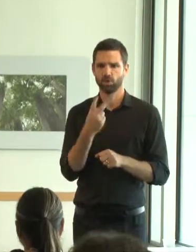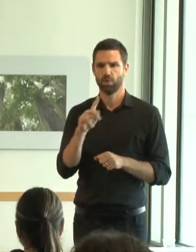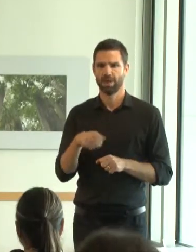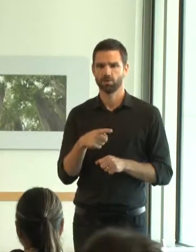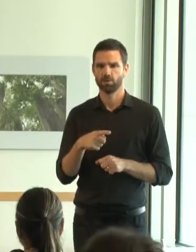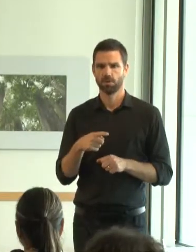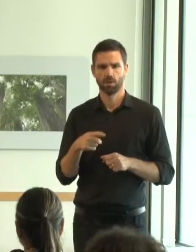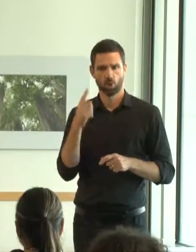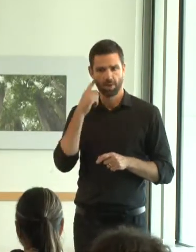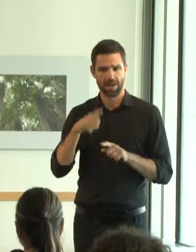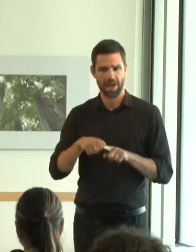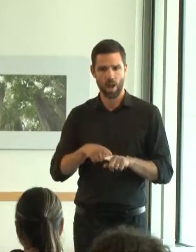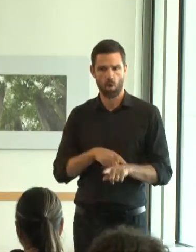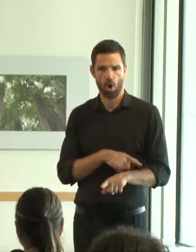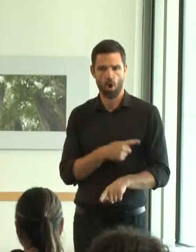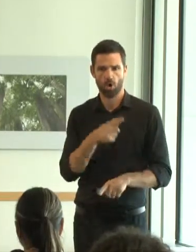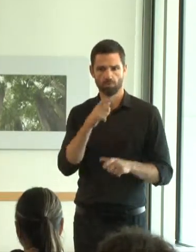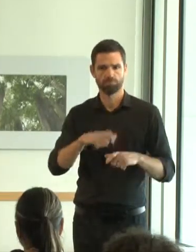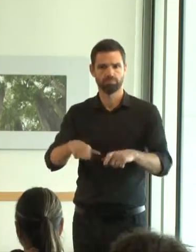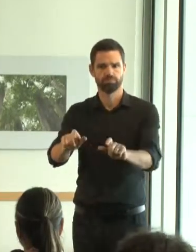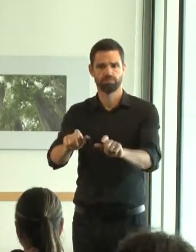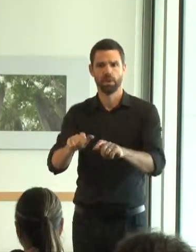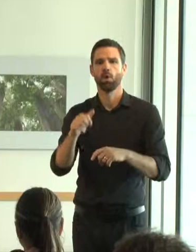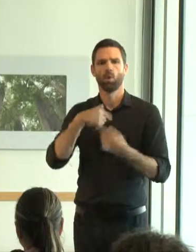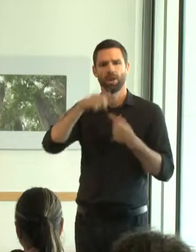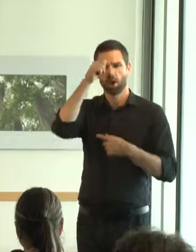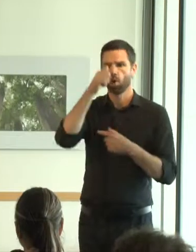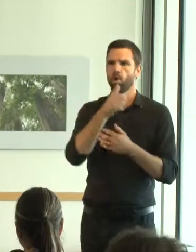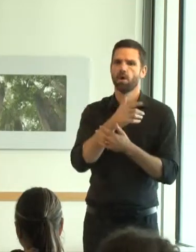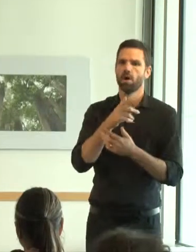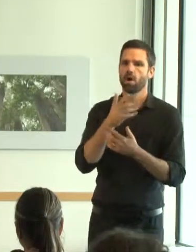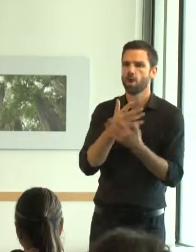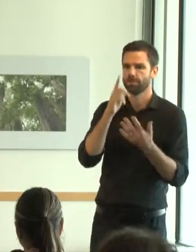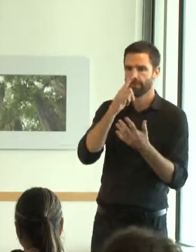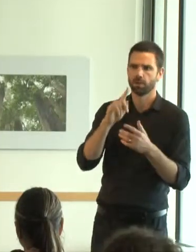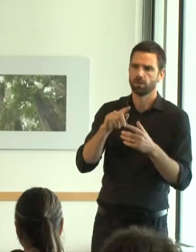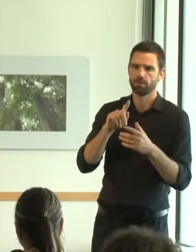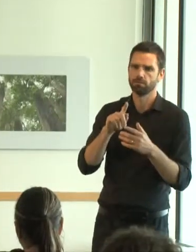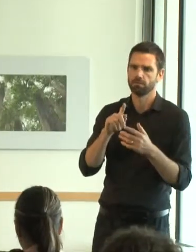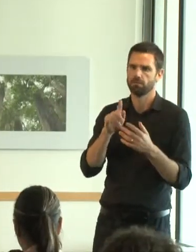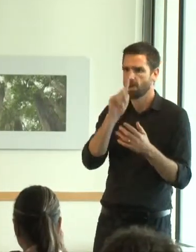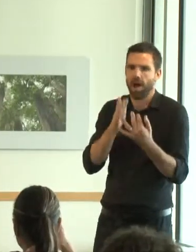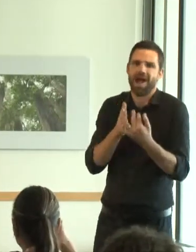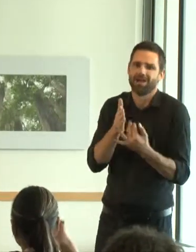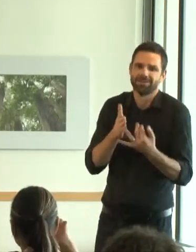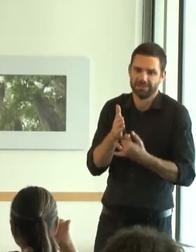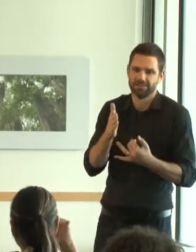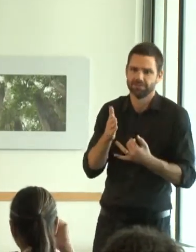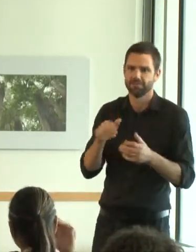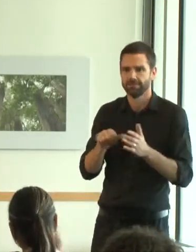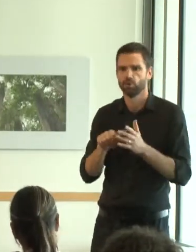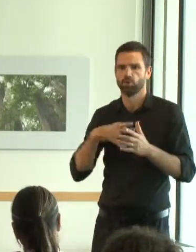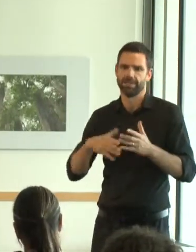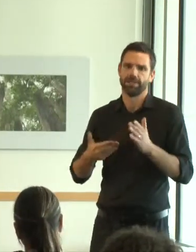format? So we know its uptake isn't huge, but we know it's got some massive benefits, as you say. The problem will be, if we don't put them